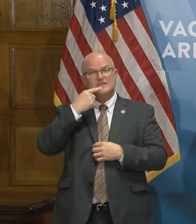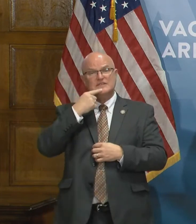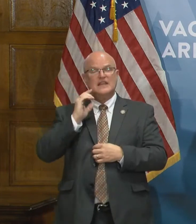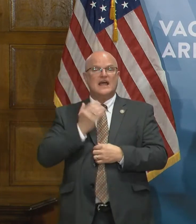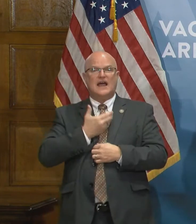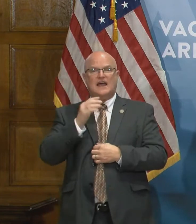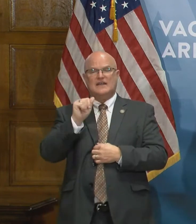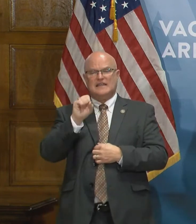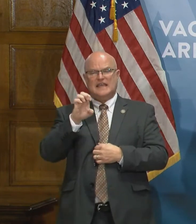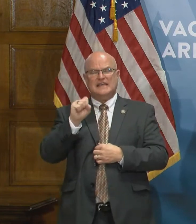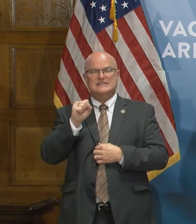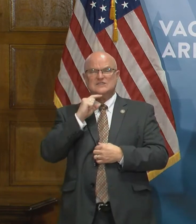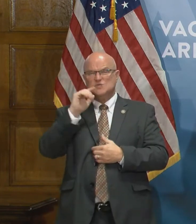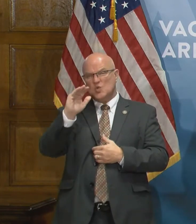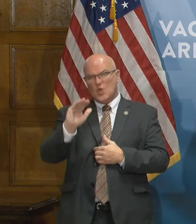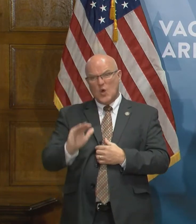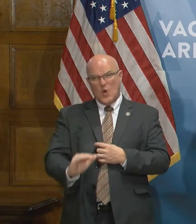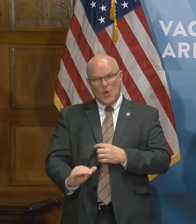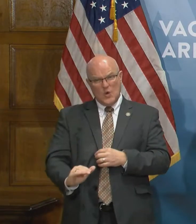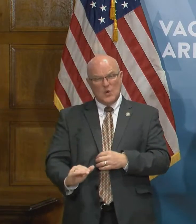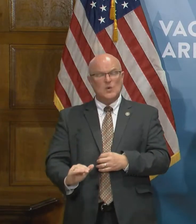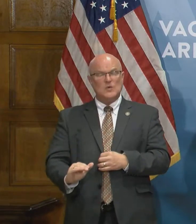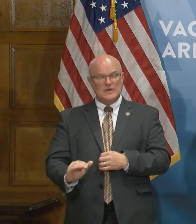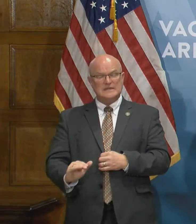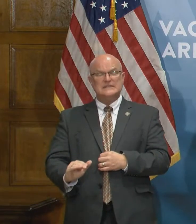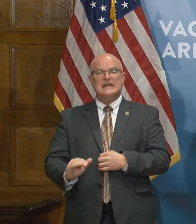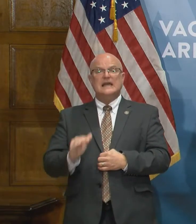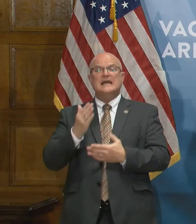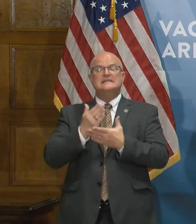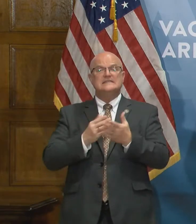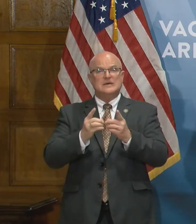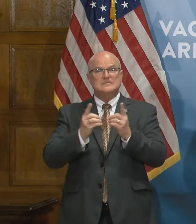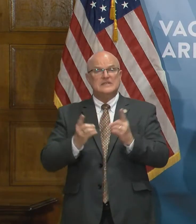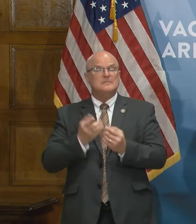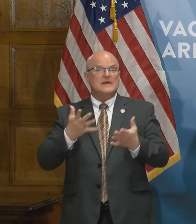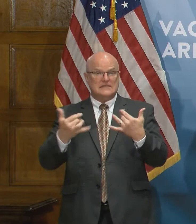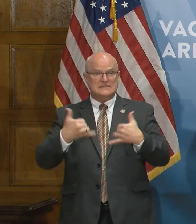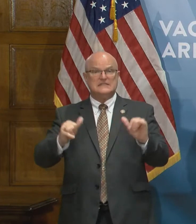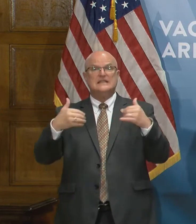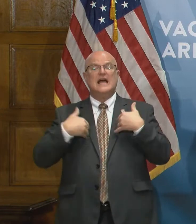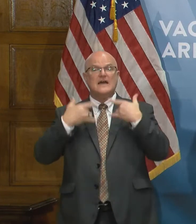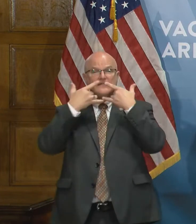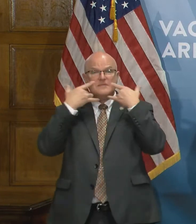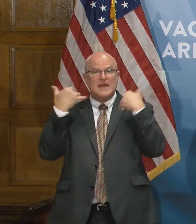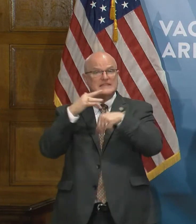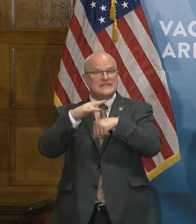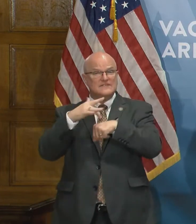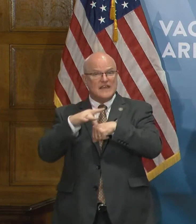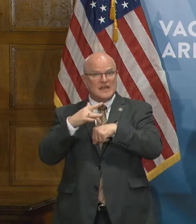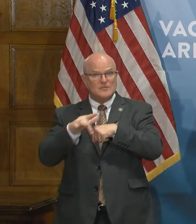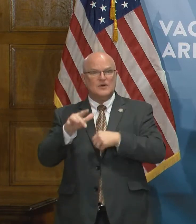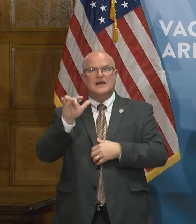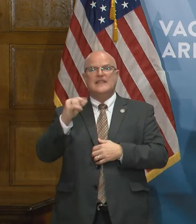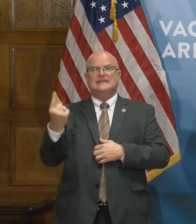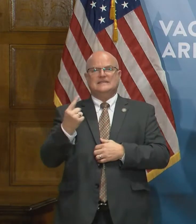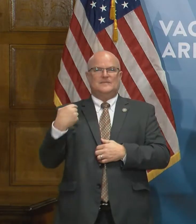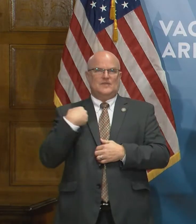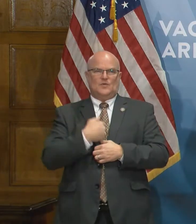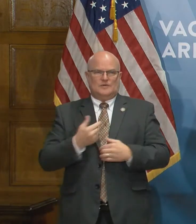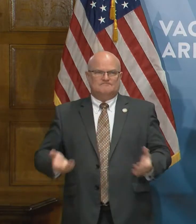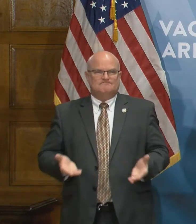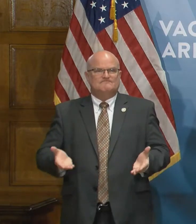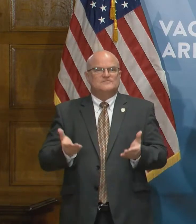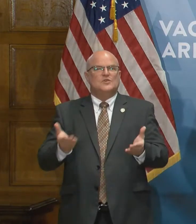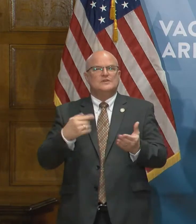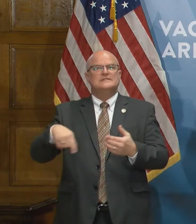case counts at that time were low. There are districts that may still have these masks available, and that is something we are